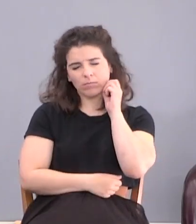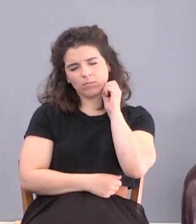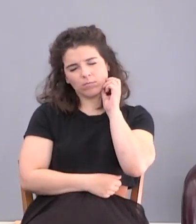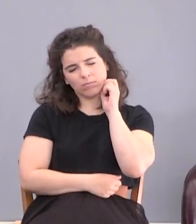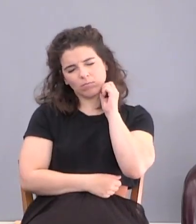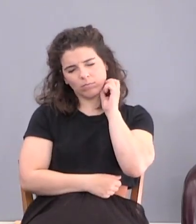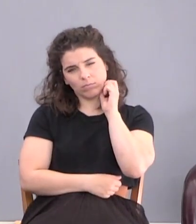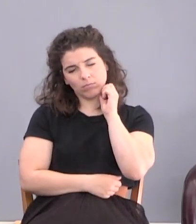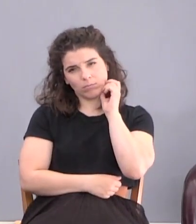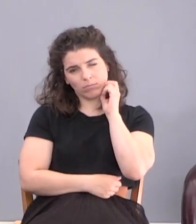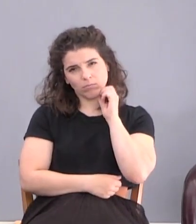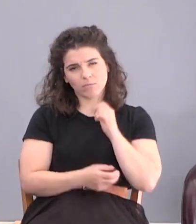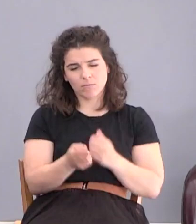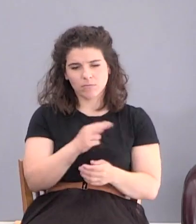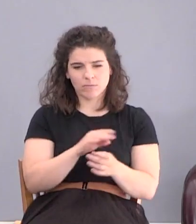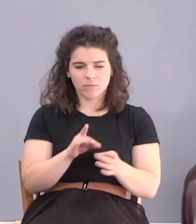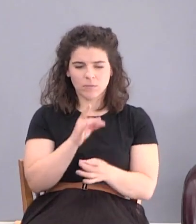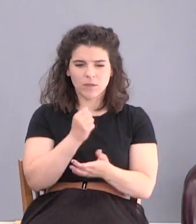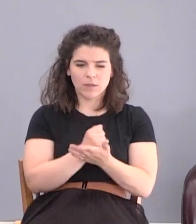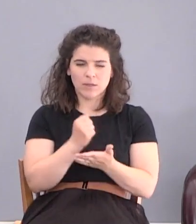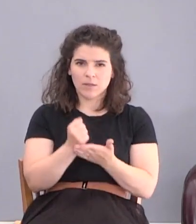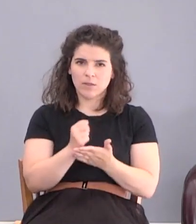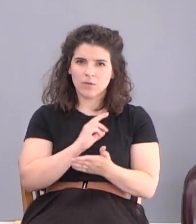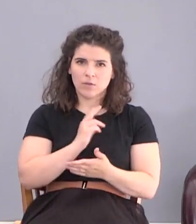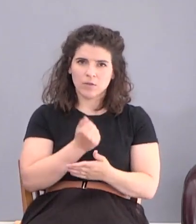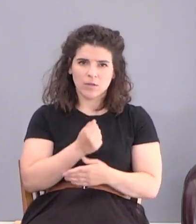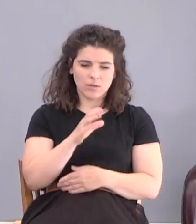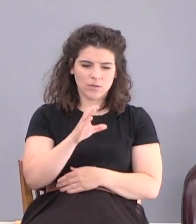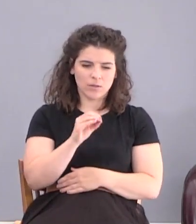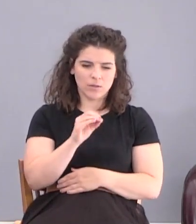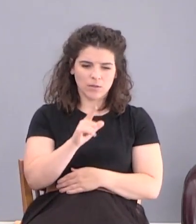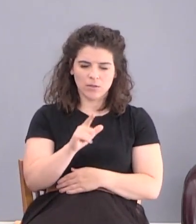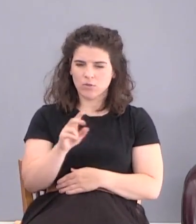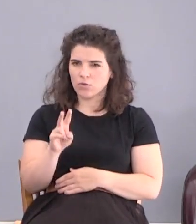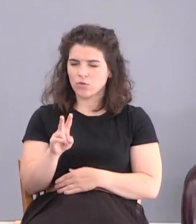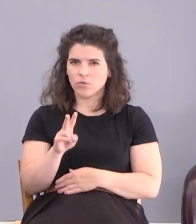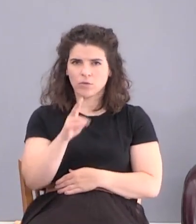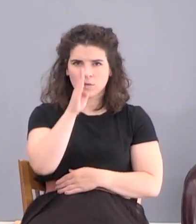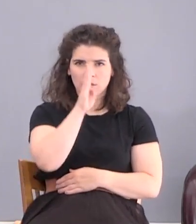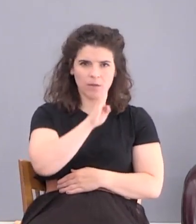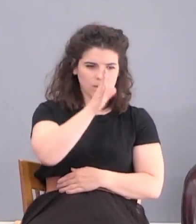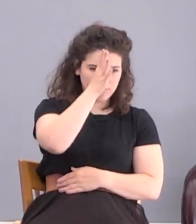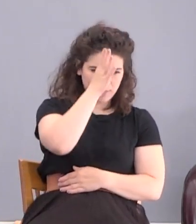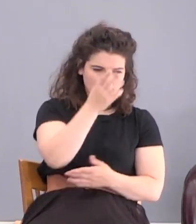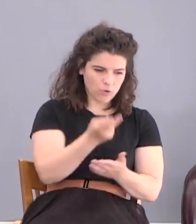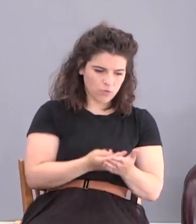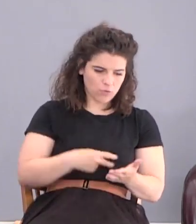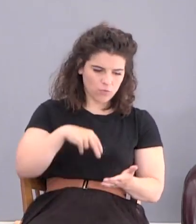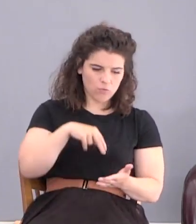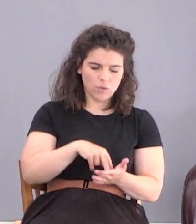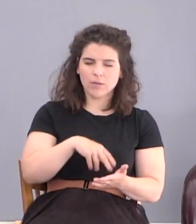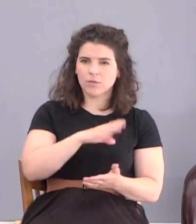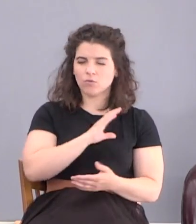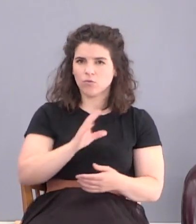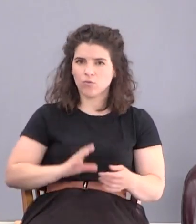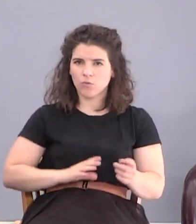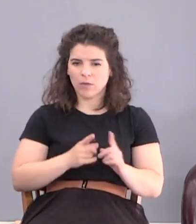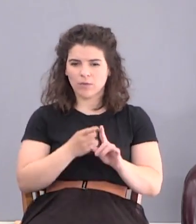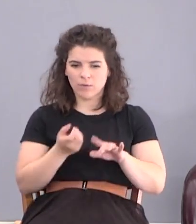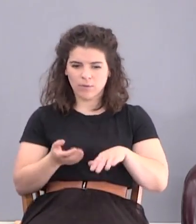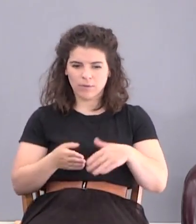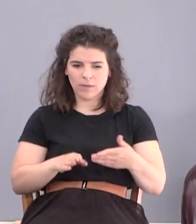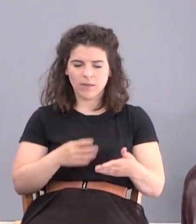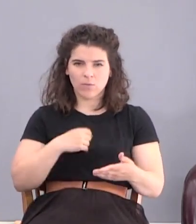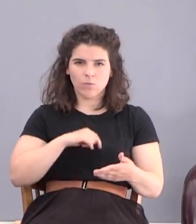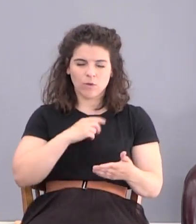And so the Holy Spirit seals us. Colossians 2, God the Father there raises Christ from the dead, and we're raised with